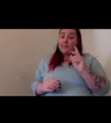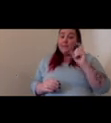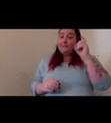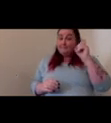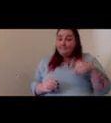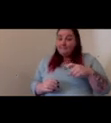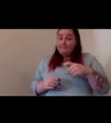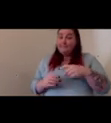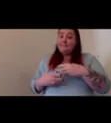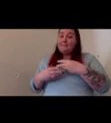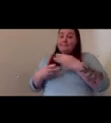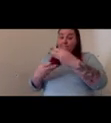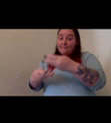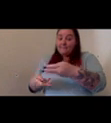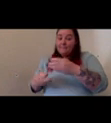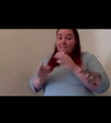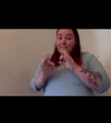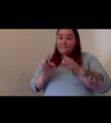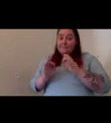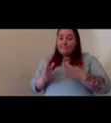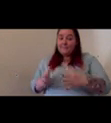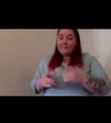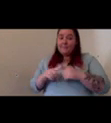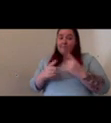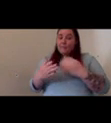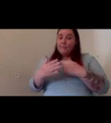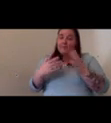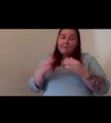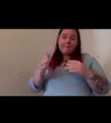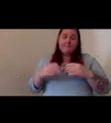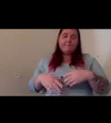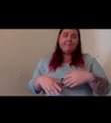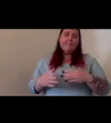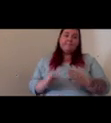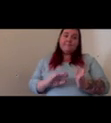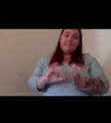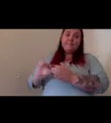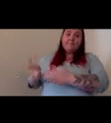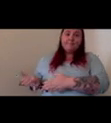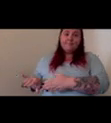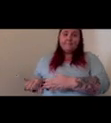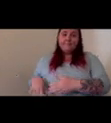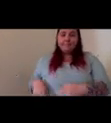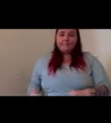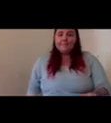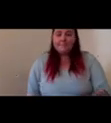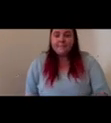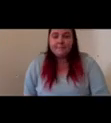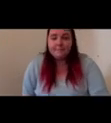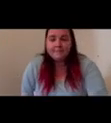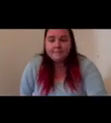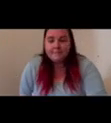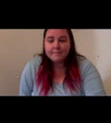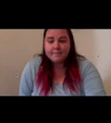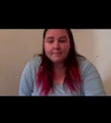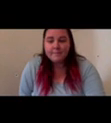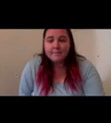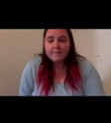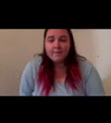that you can't do that. You must give the interpreter, but whatever. Anyways,